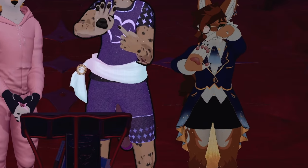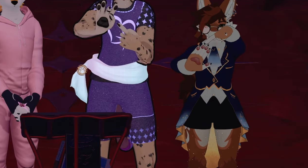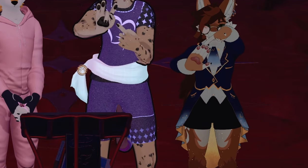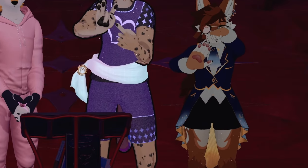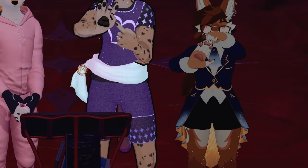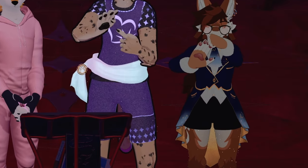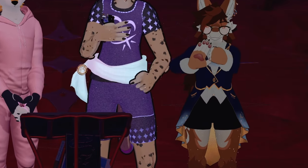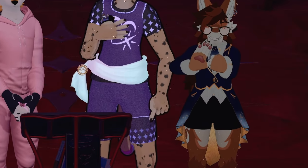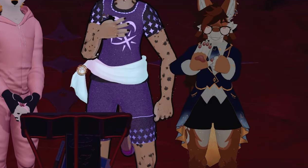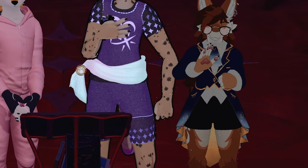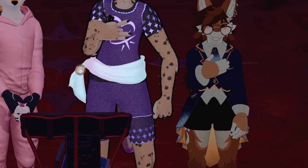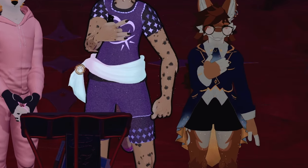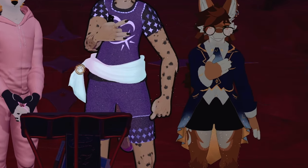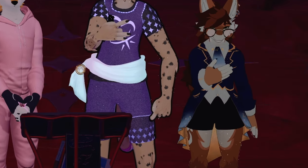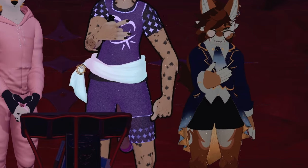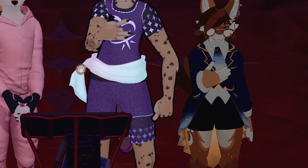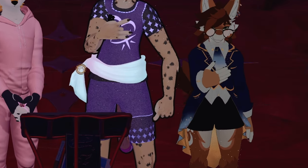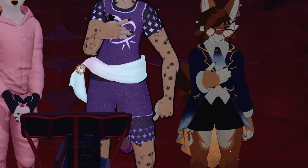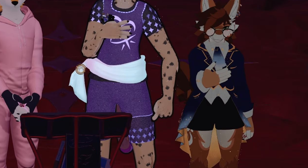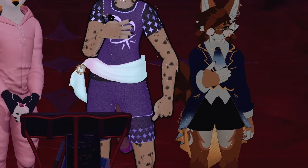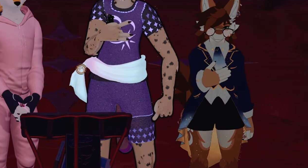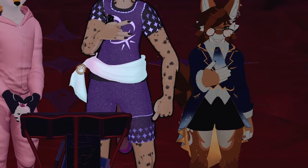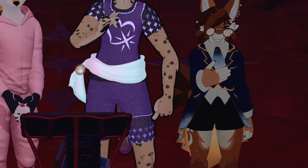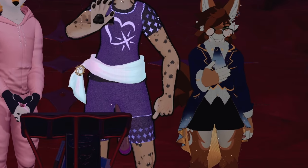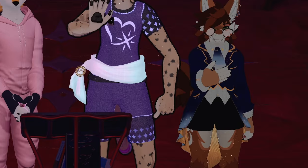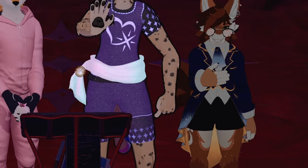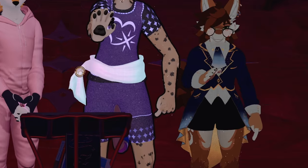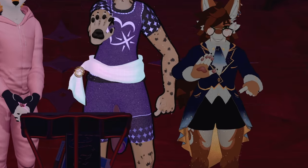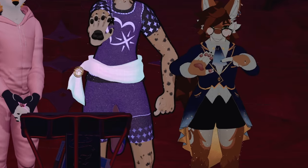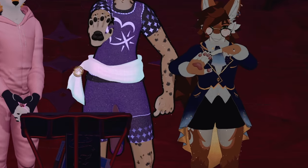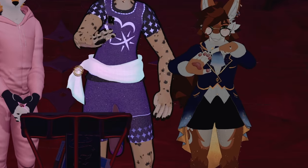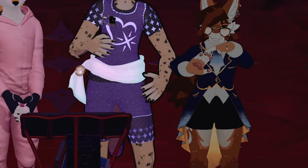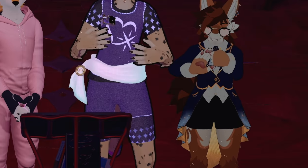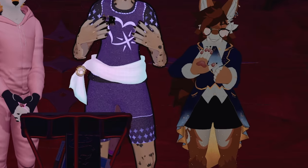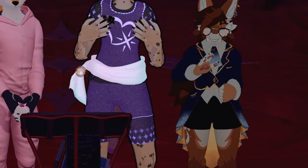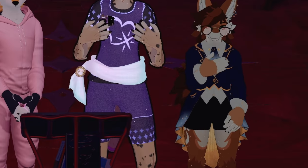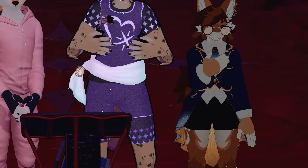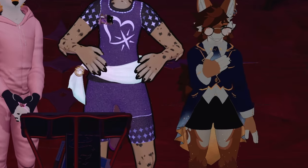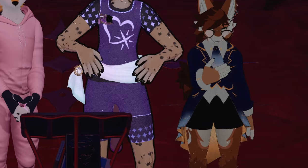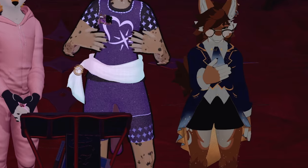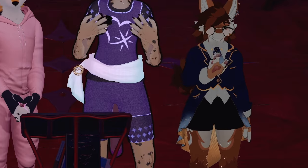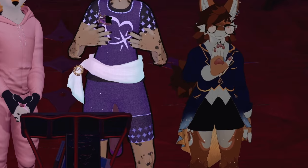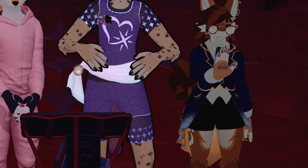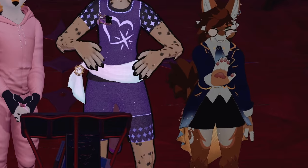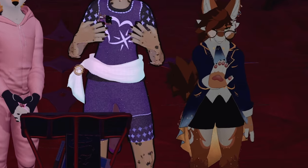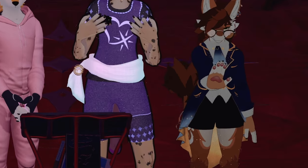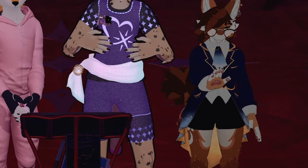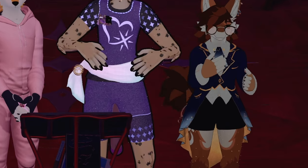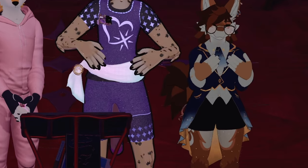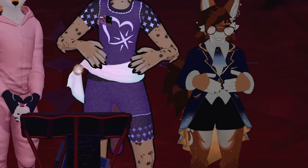ASL version. I like your avatar.